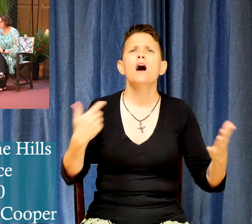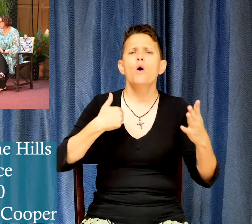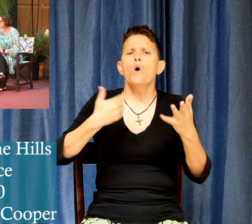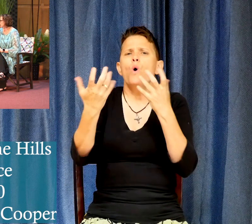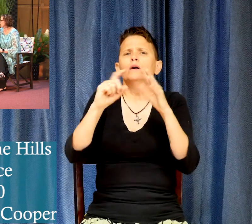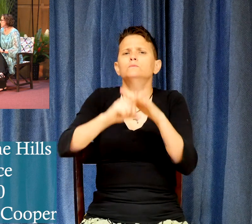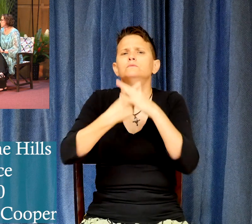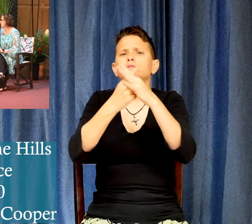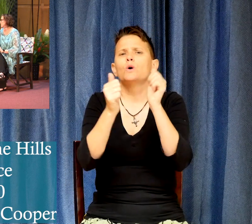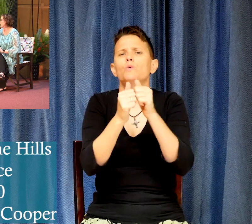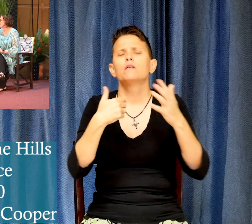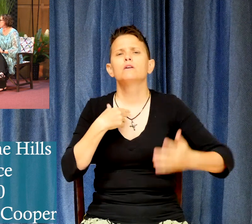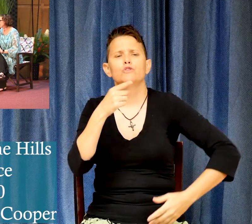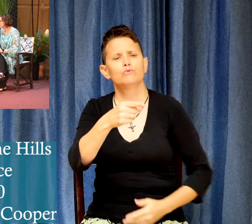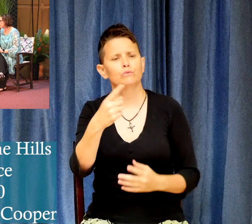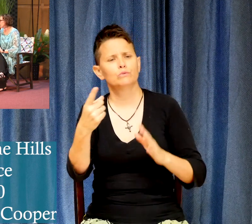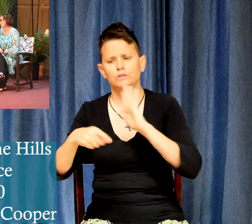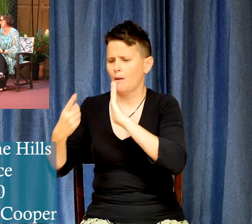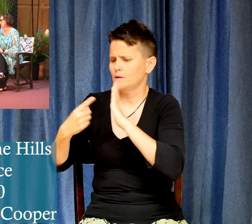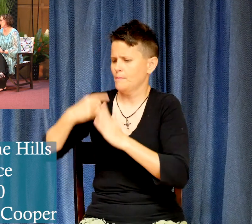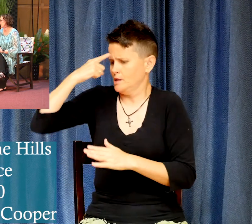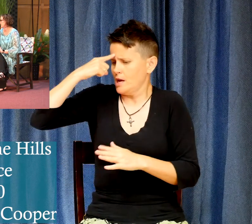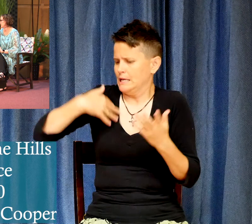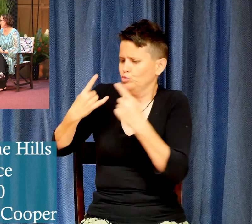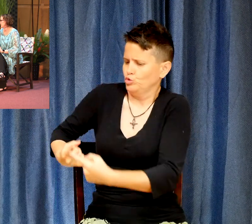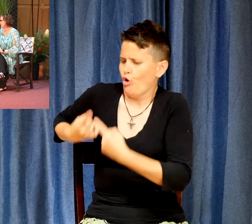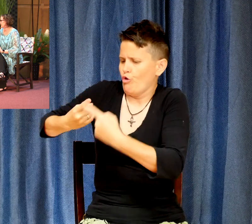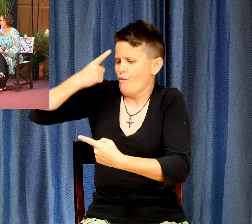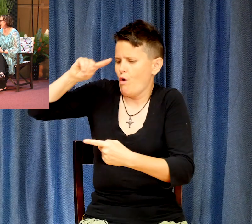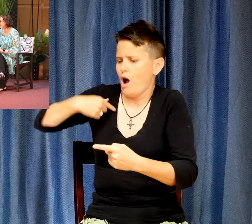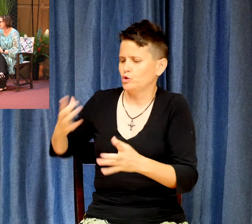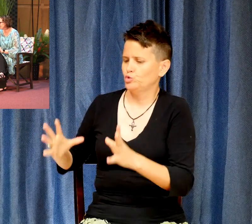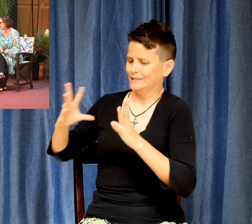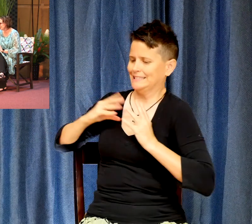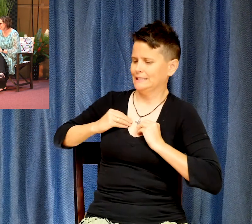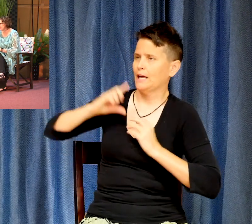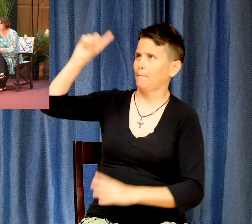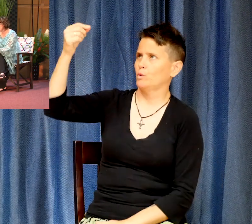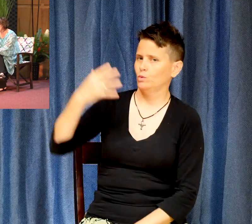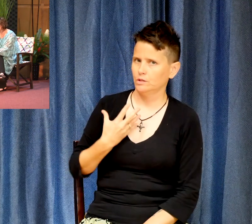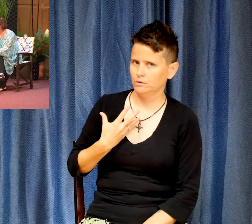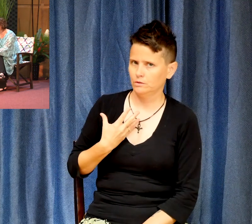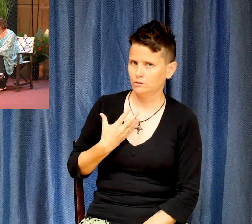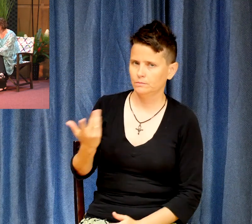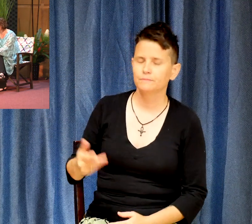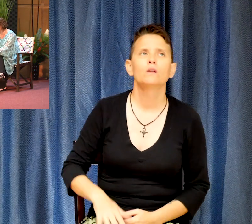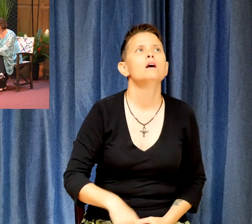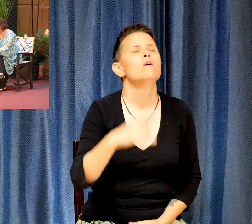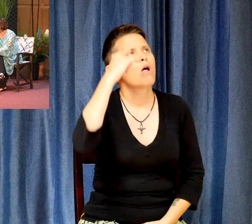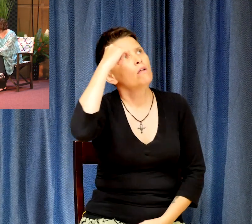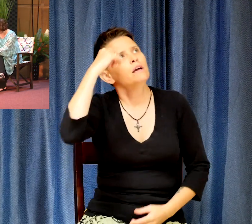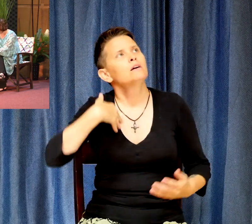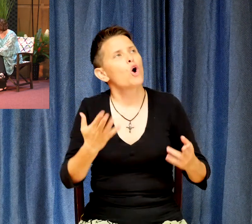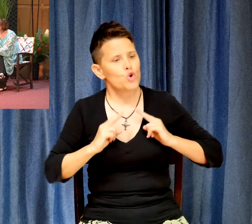that it's sometimes a struggle for us to receive grace? Well, I think that our human condition is struggling